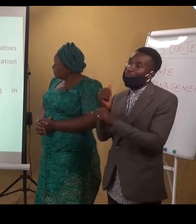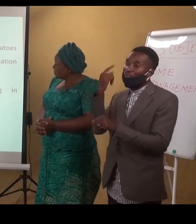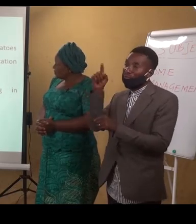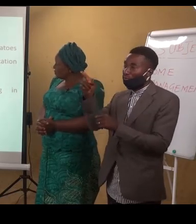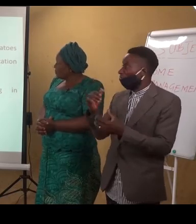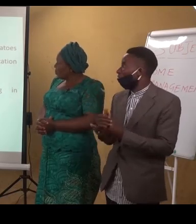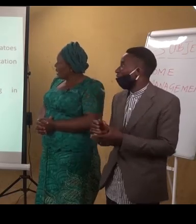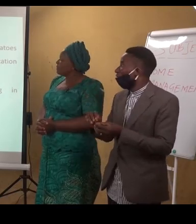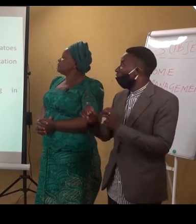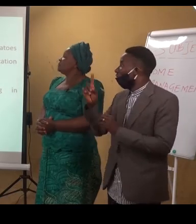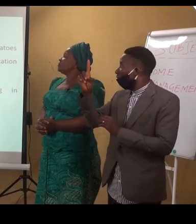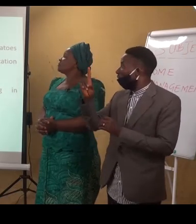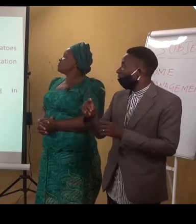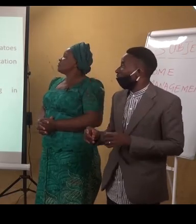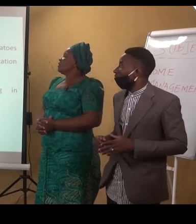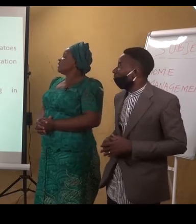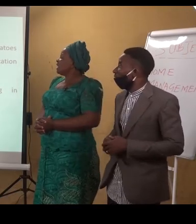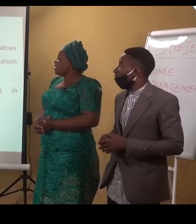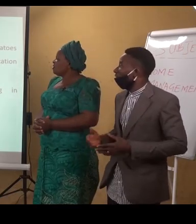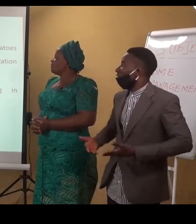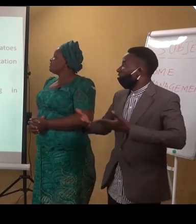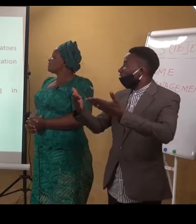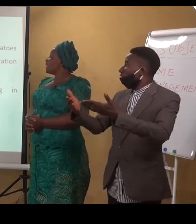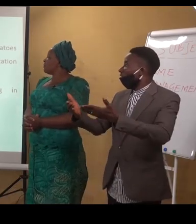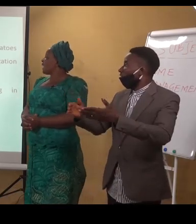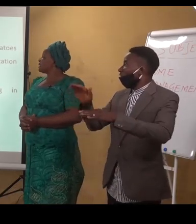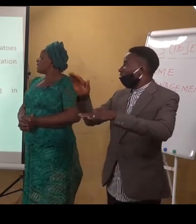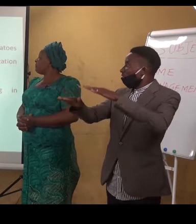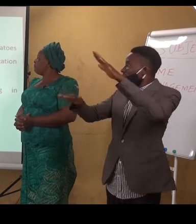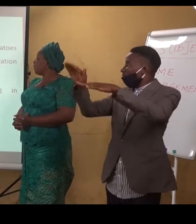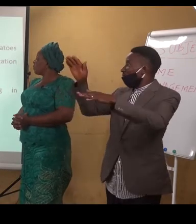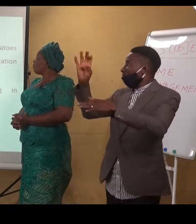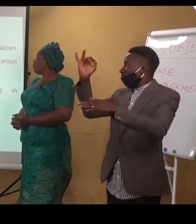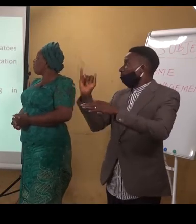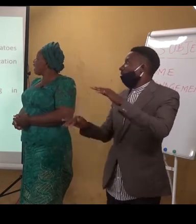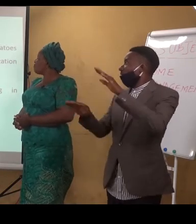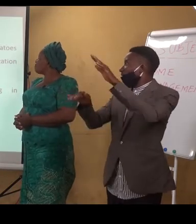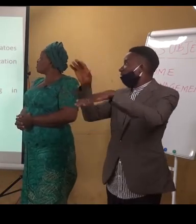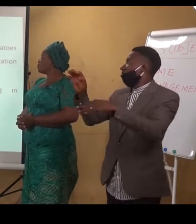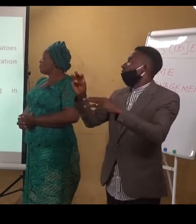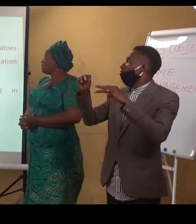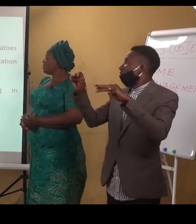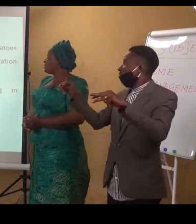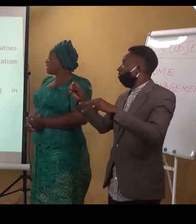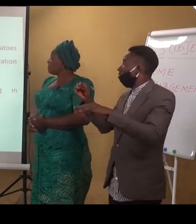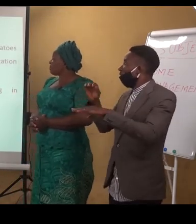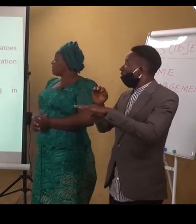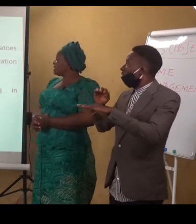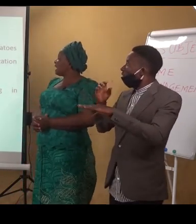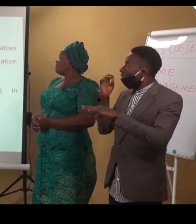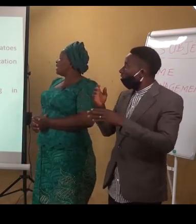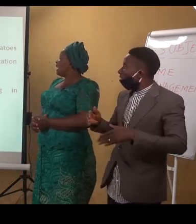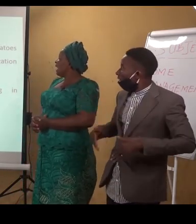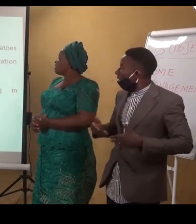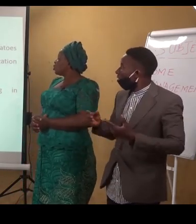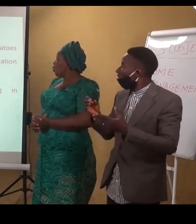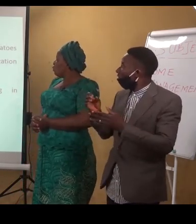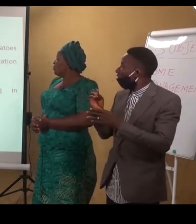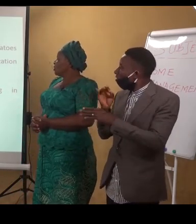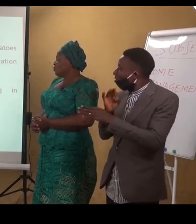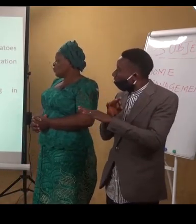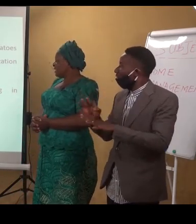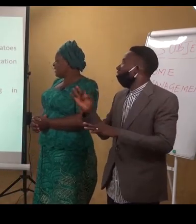you. Number 1, give step-by-step method of how fresh tomatoes can be preserved